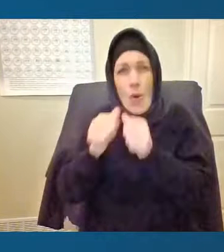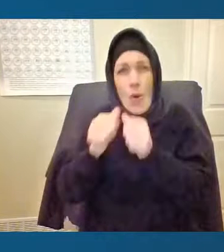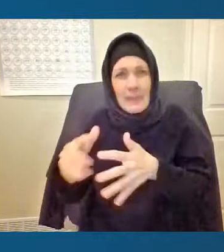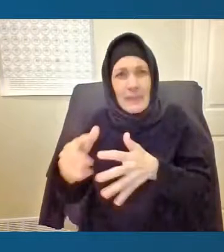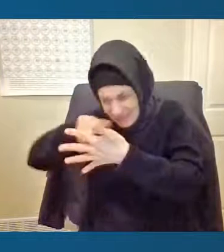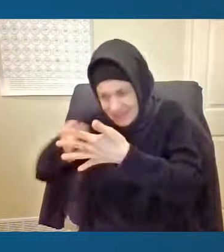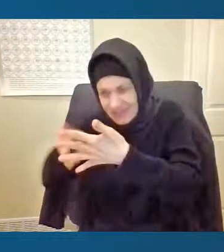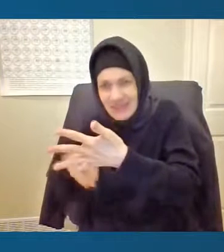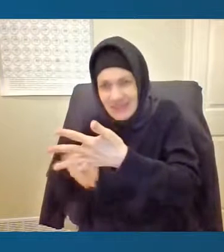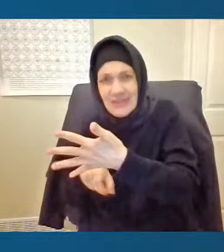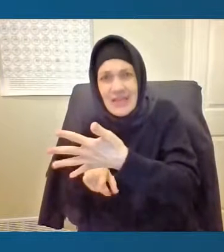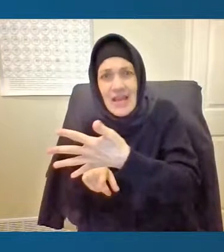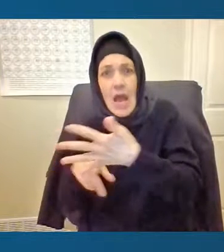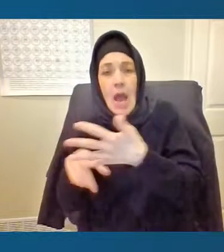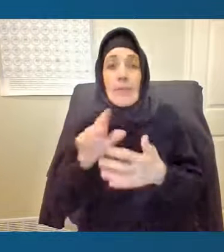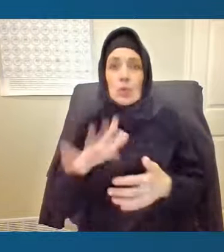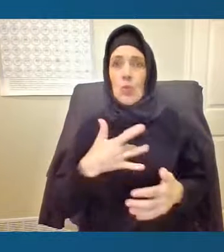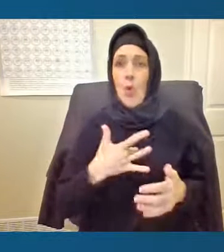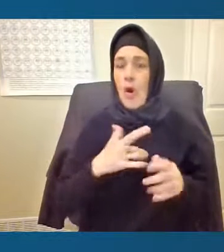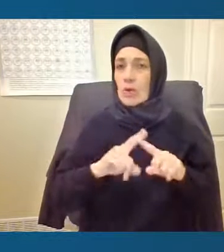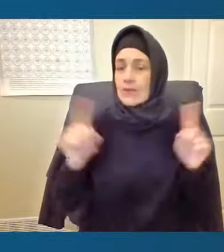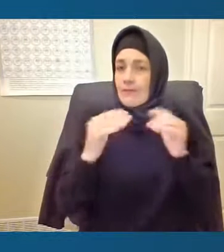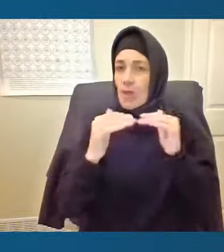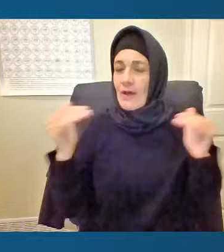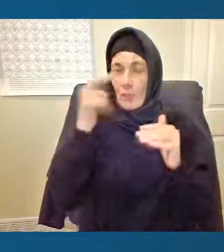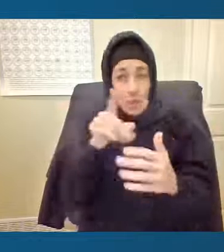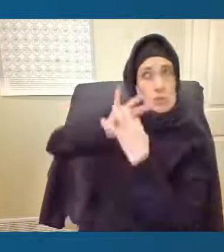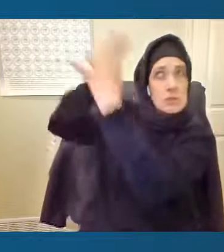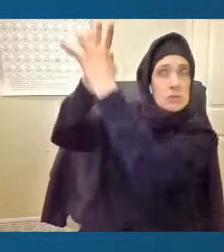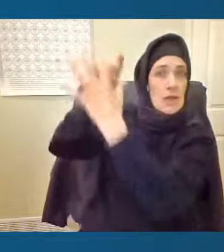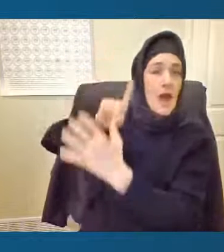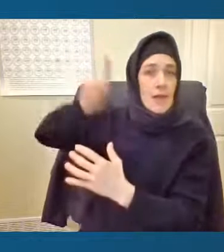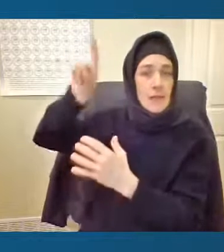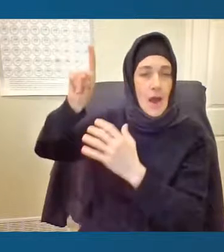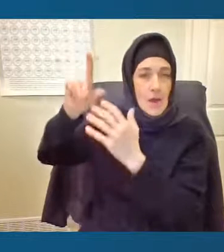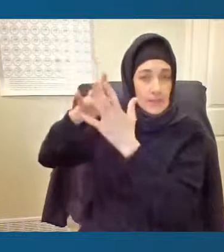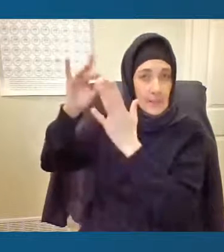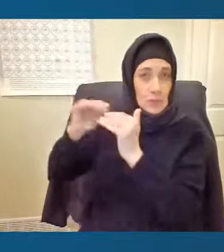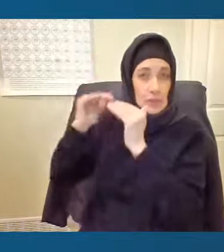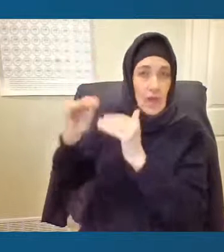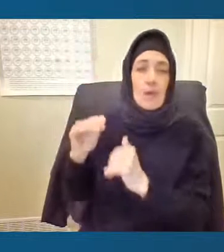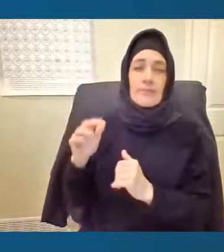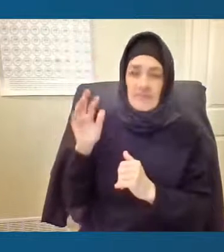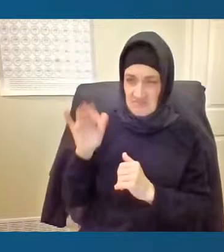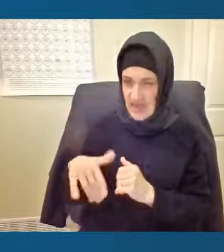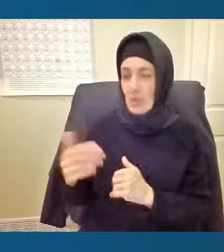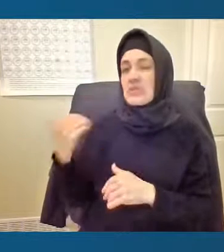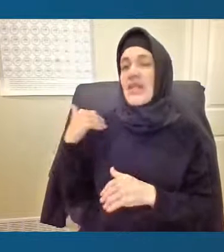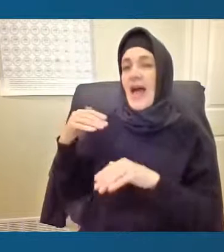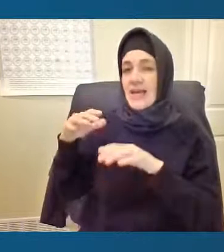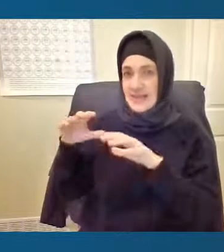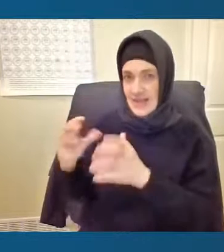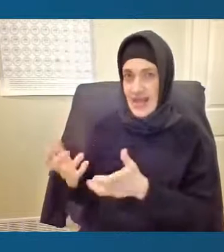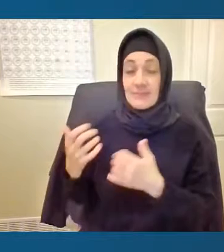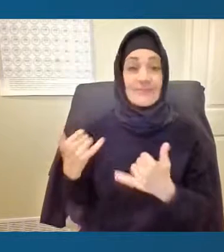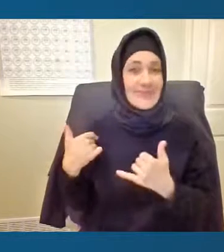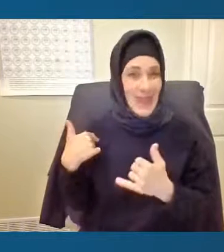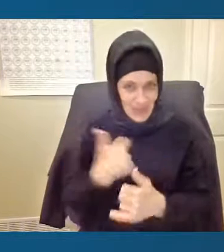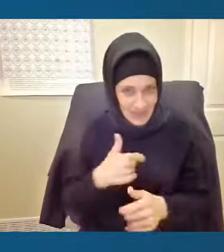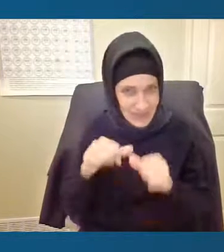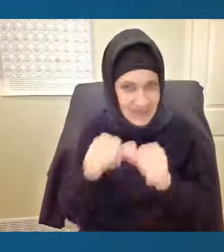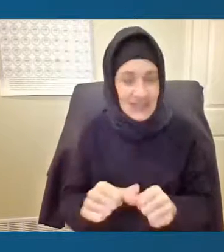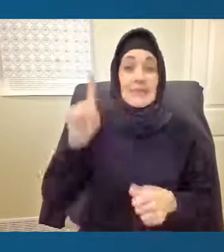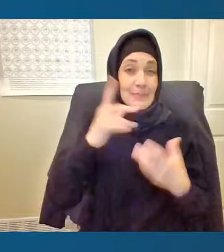connected to Allah subhanahu wa ta'ala. So that's where we left off last class. And we're going to pick up from here today.